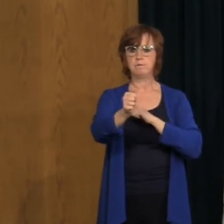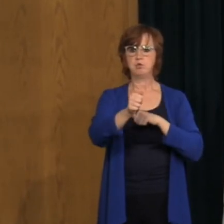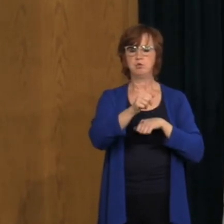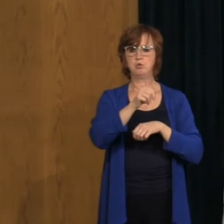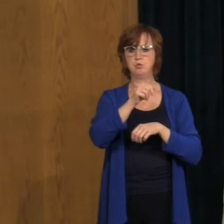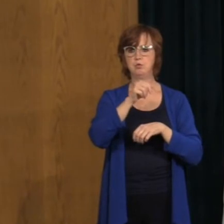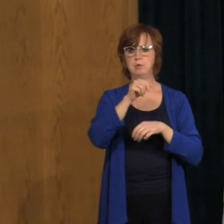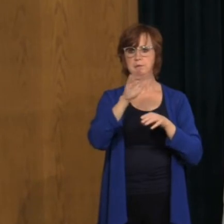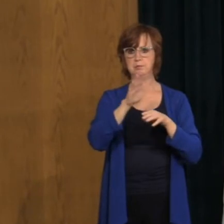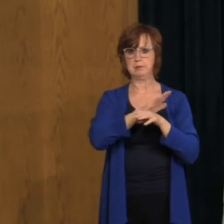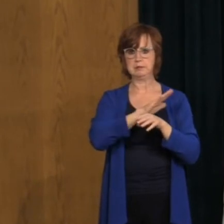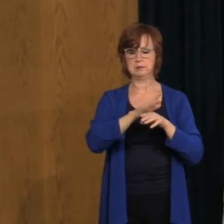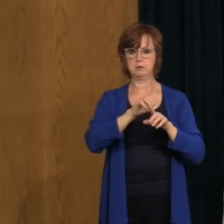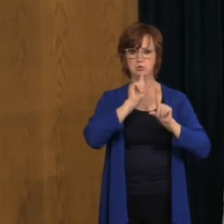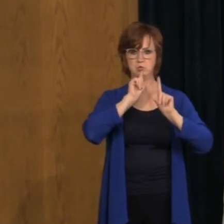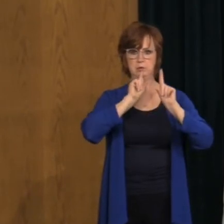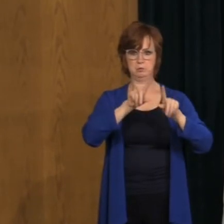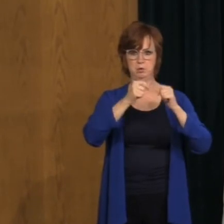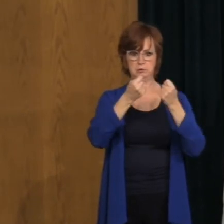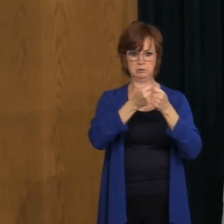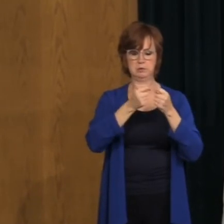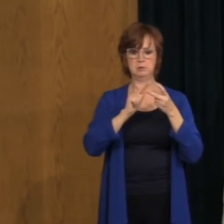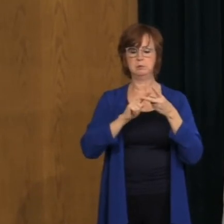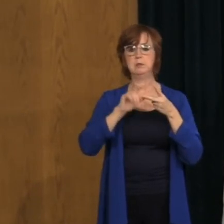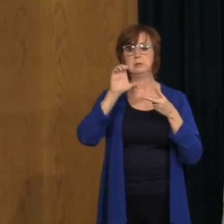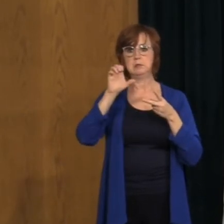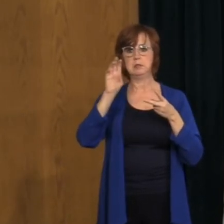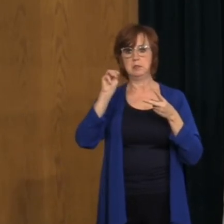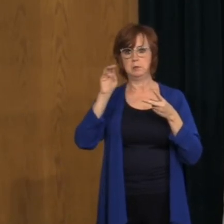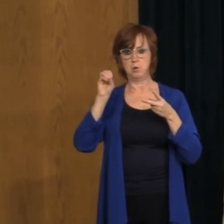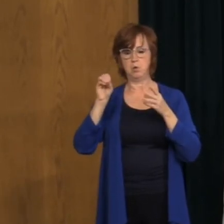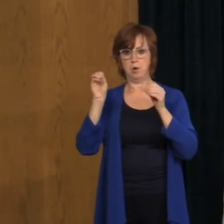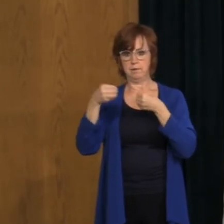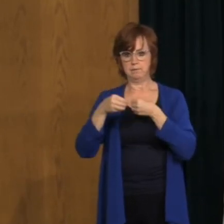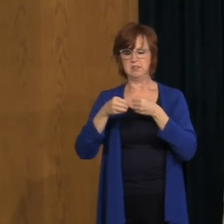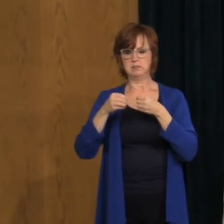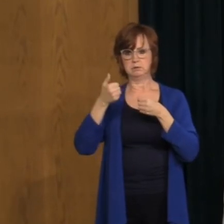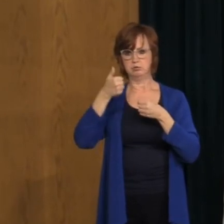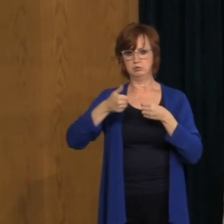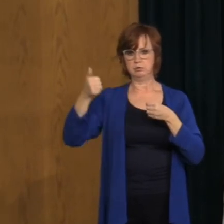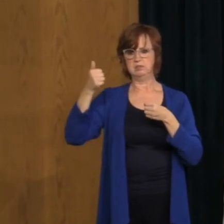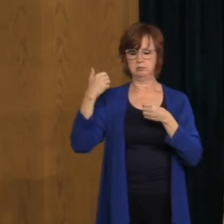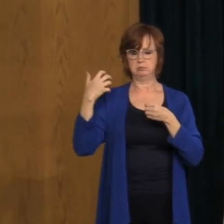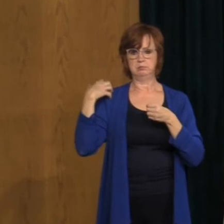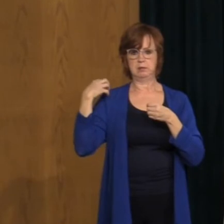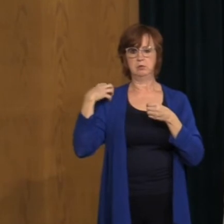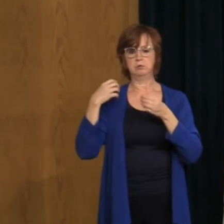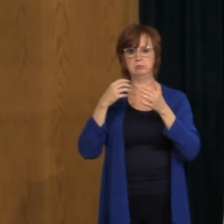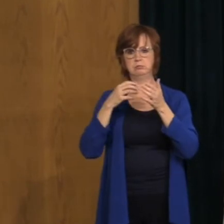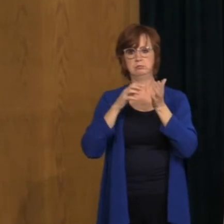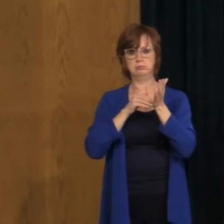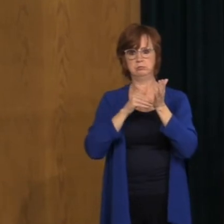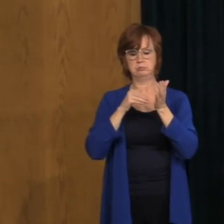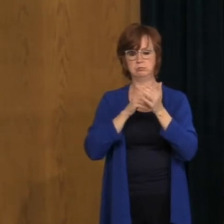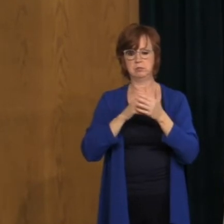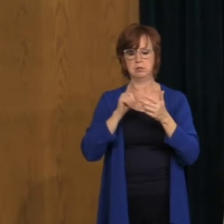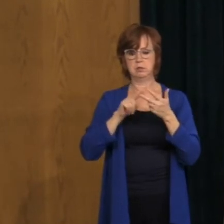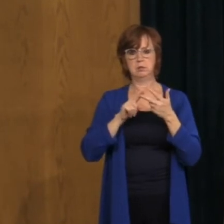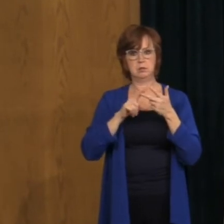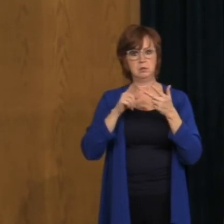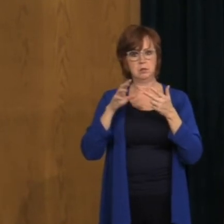Medical Health Officer's office, as well as the Saskatchewan Health Authority individuals, are working very diligently with individuals so that